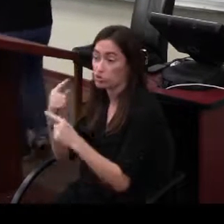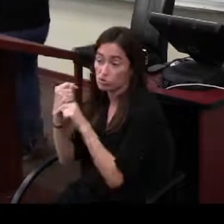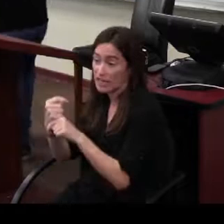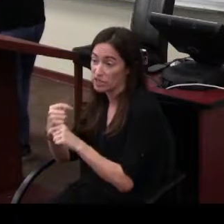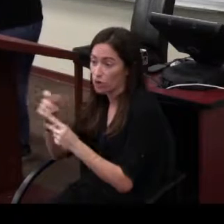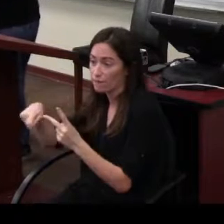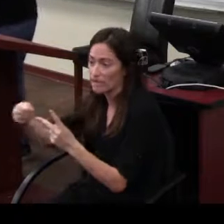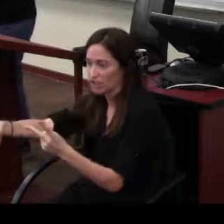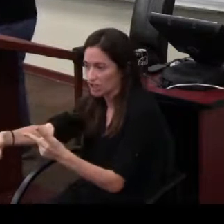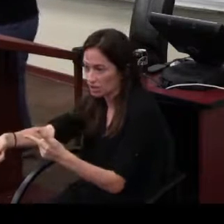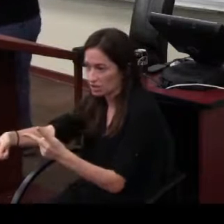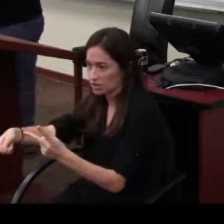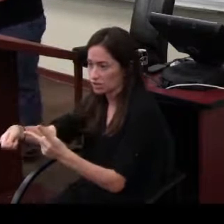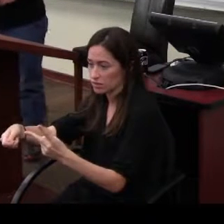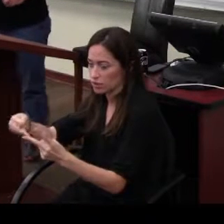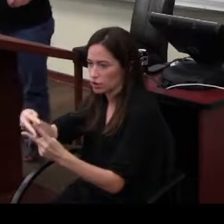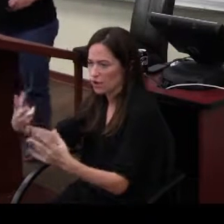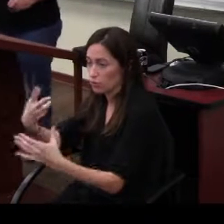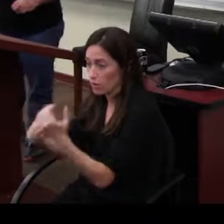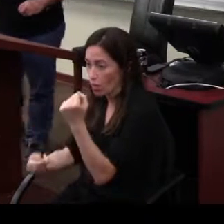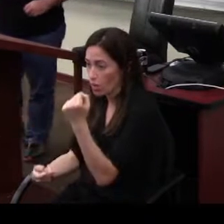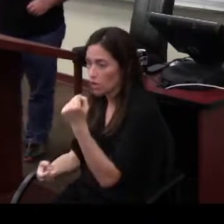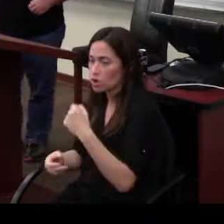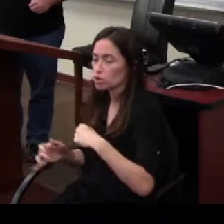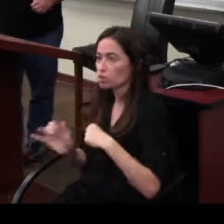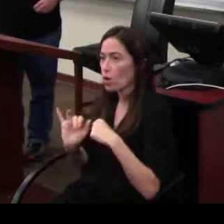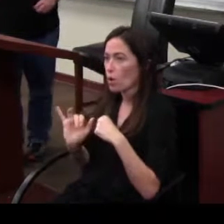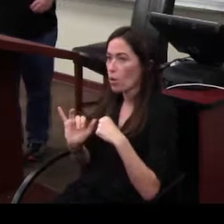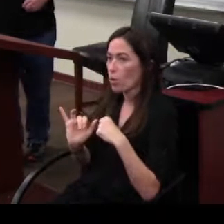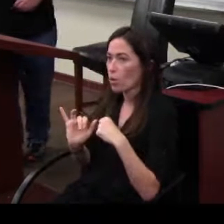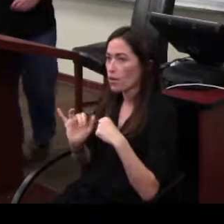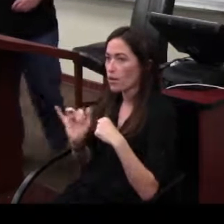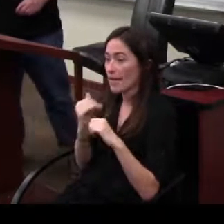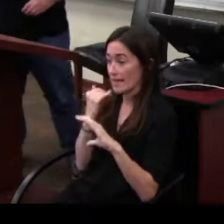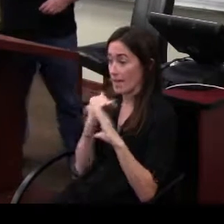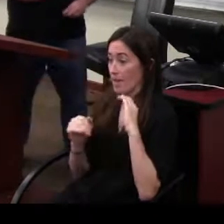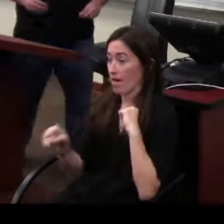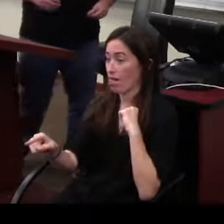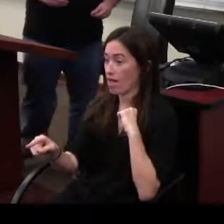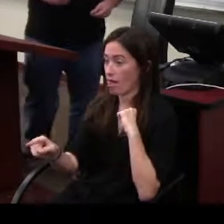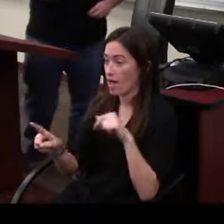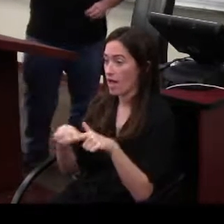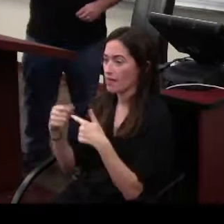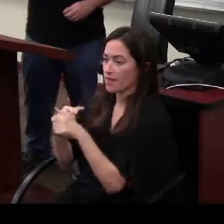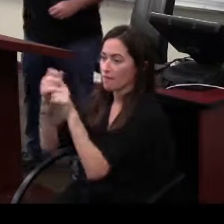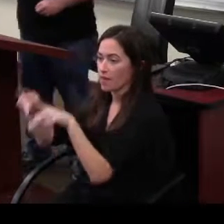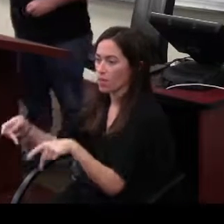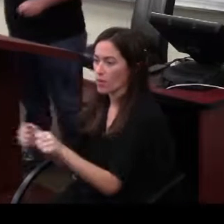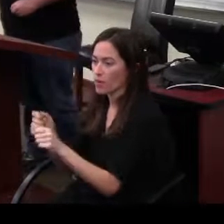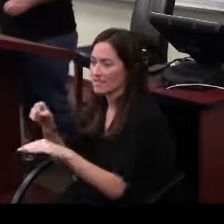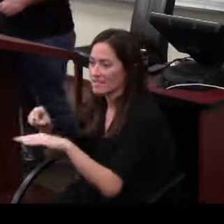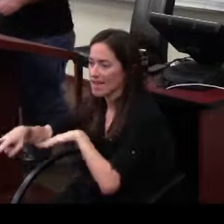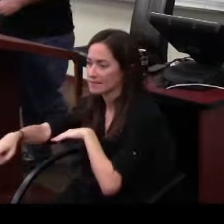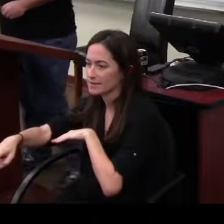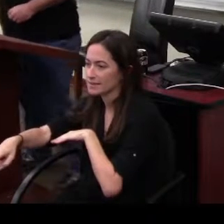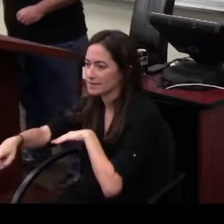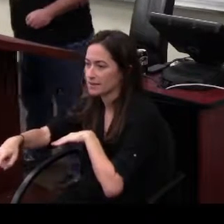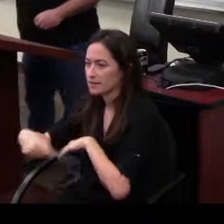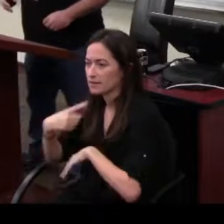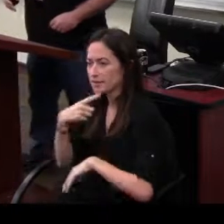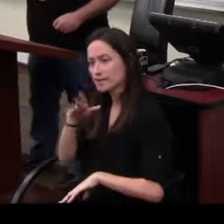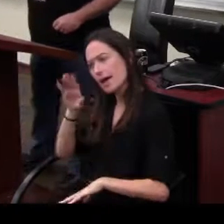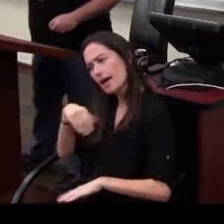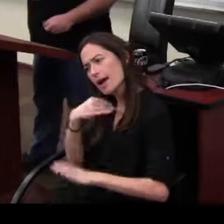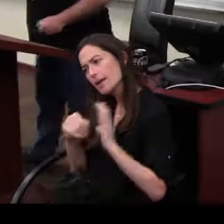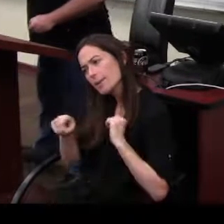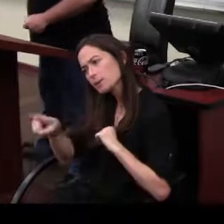happen is these guys are getting good. They'll send a spear phishing email or a whaling email, and they'll follow up with a text message that also says, I sent